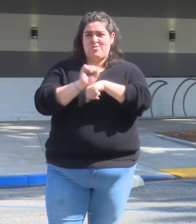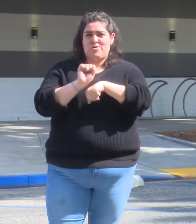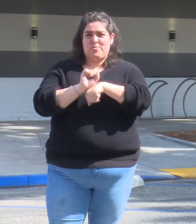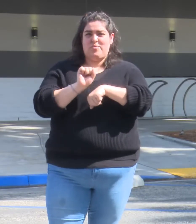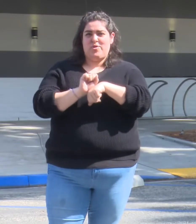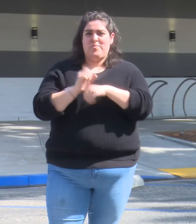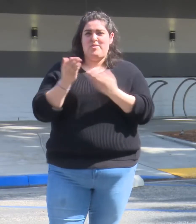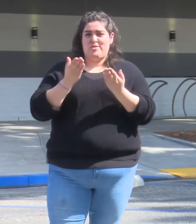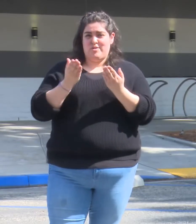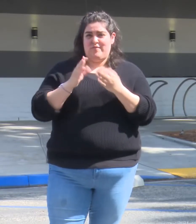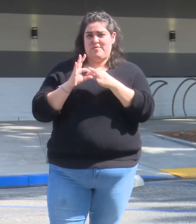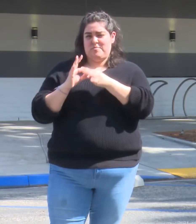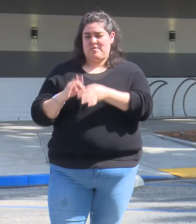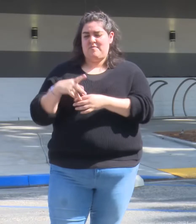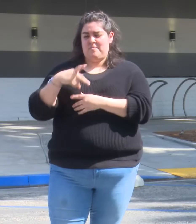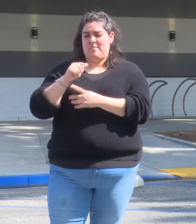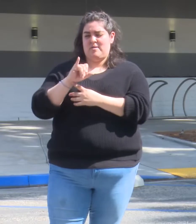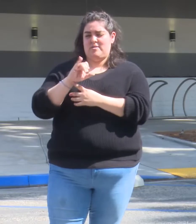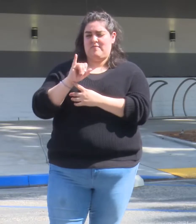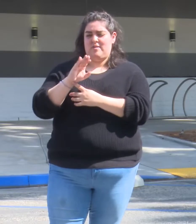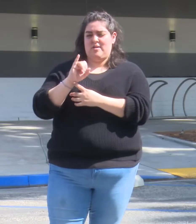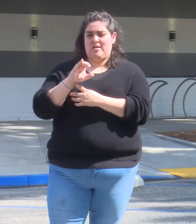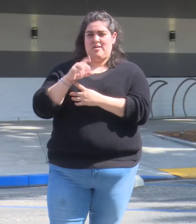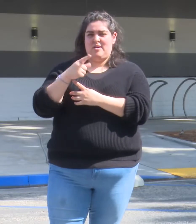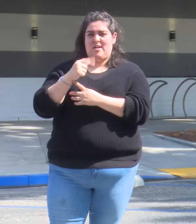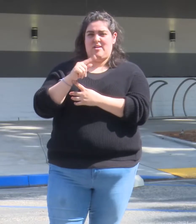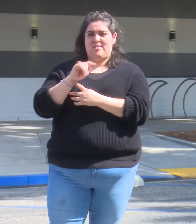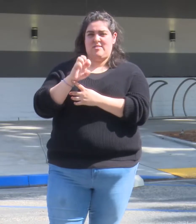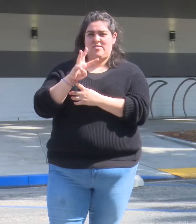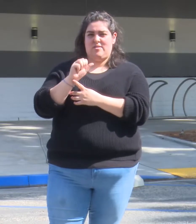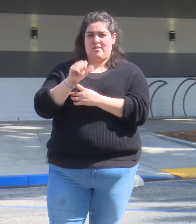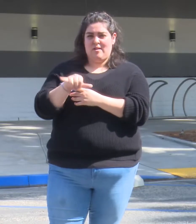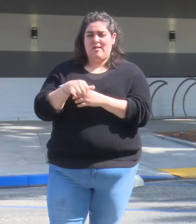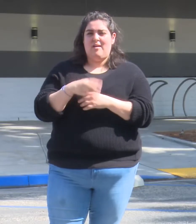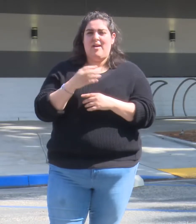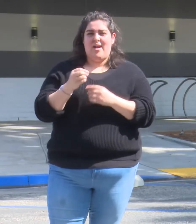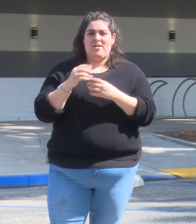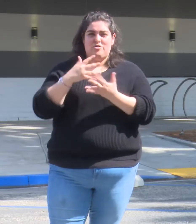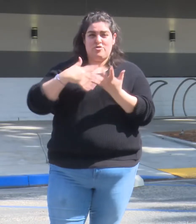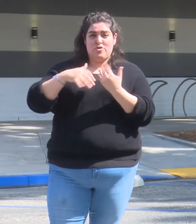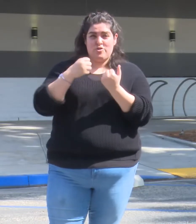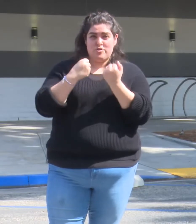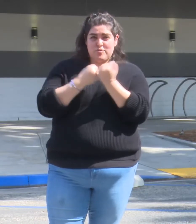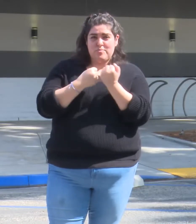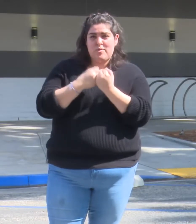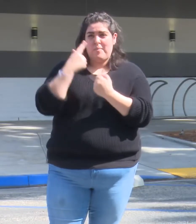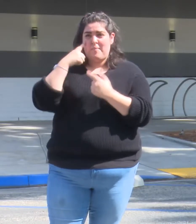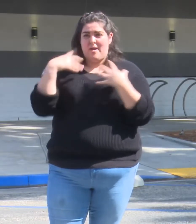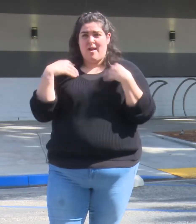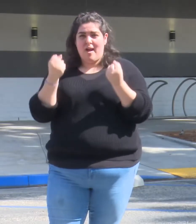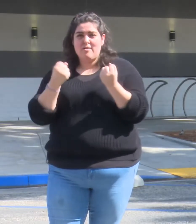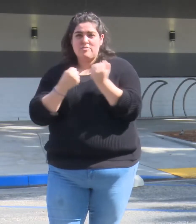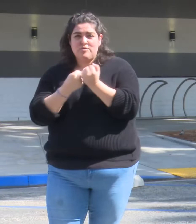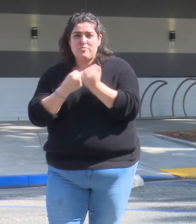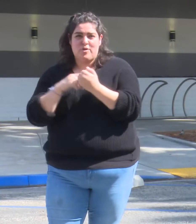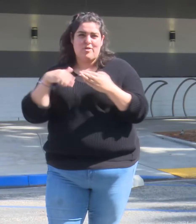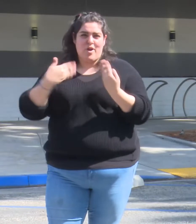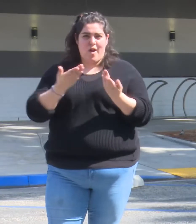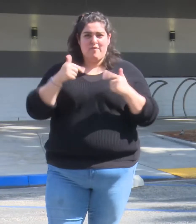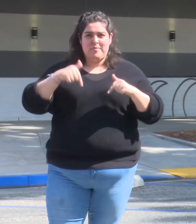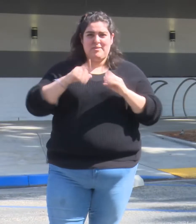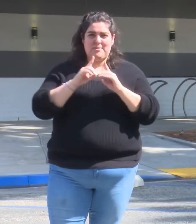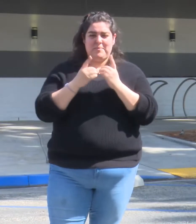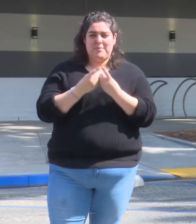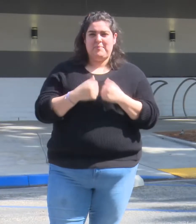partnership with Pacific Gateway, the Workforce Investment Network, as well as social supports and mental health supports offered by the Health Department. The Health